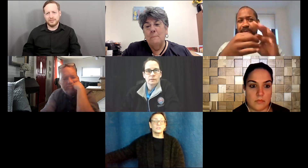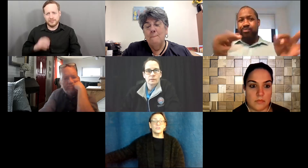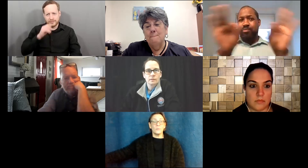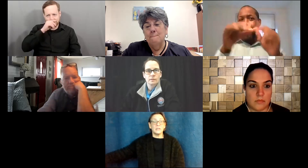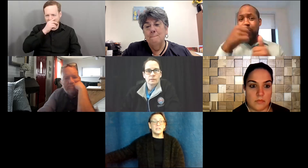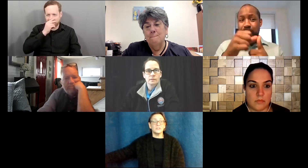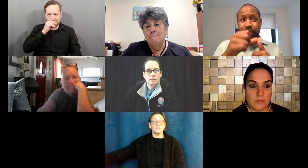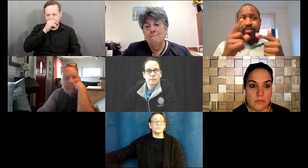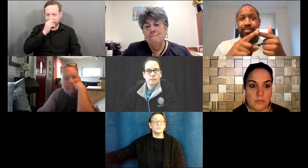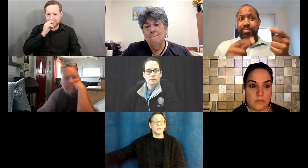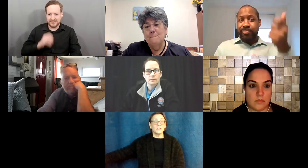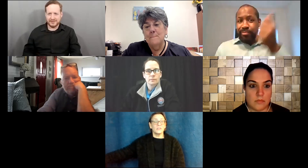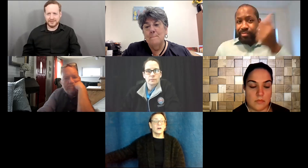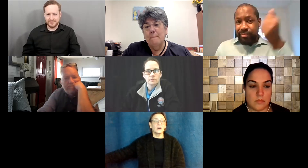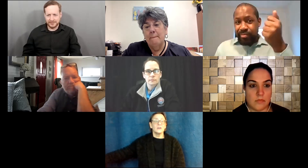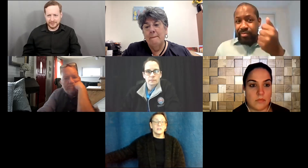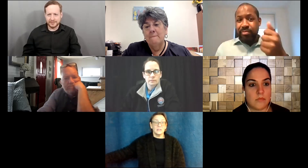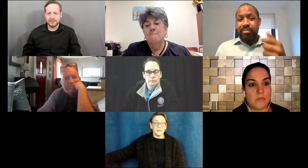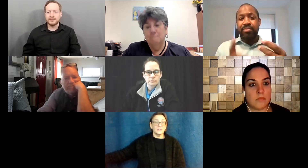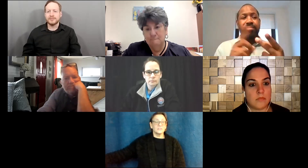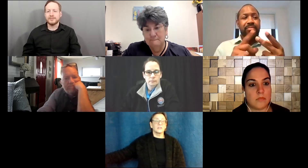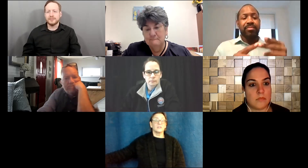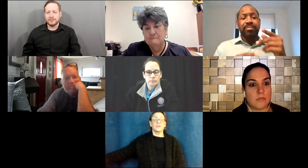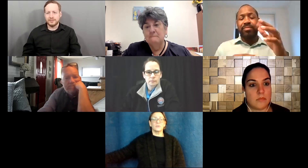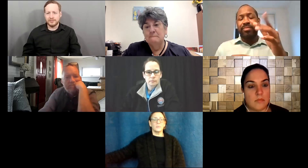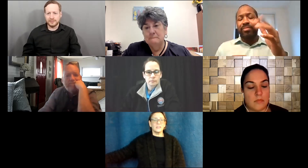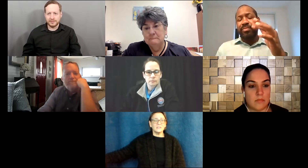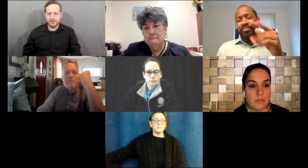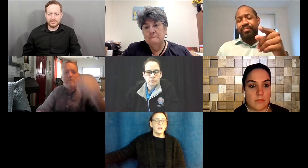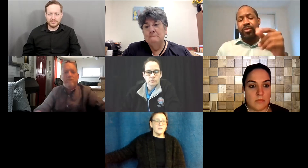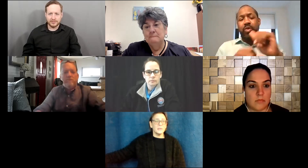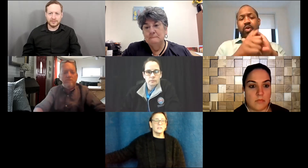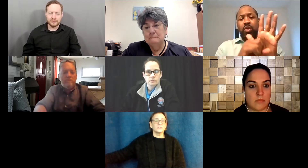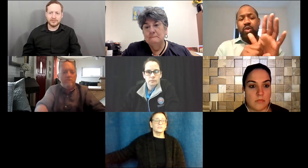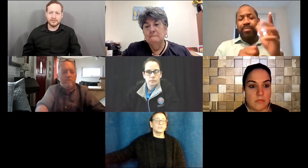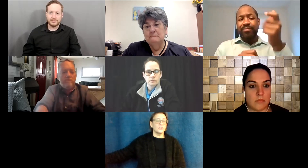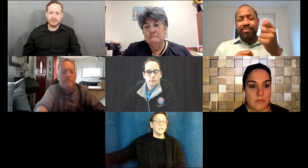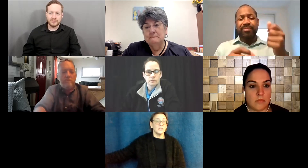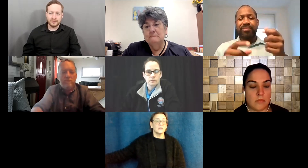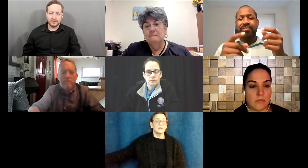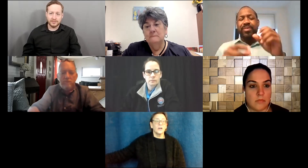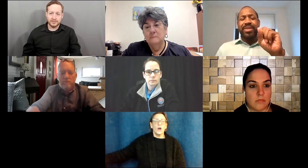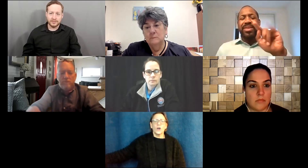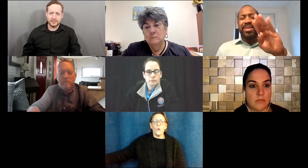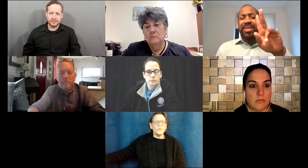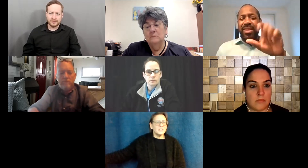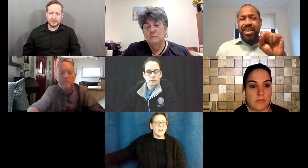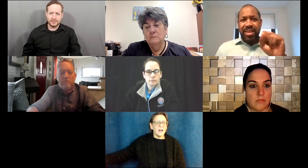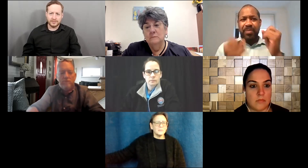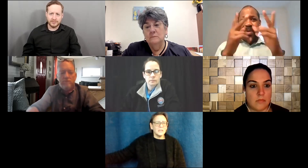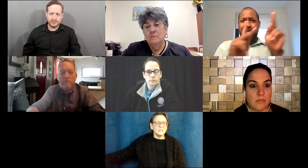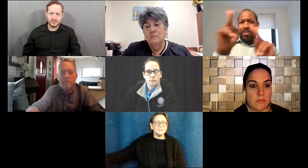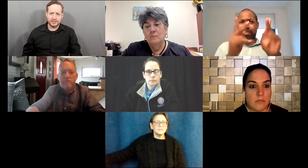Now there's so many issues with letters, and you get so many things from the government and Social Security and